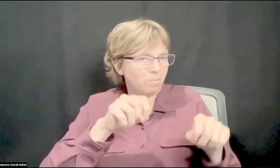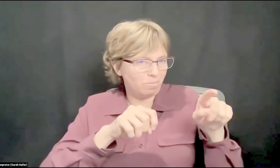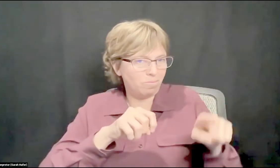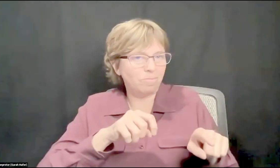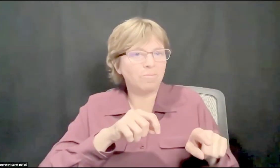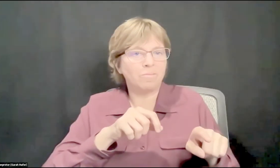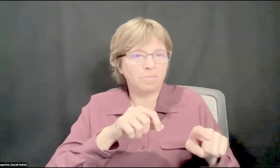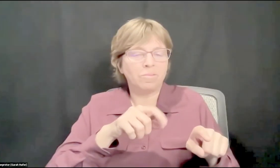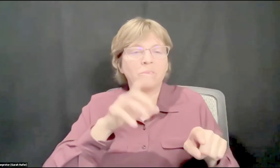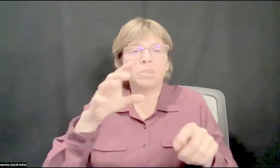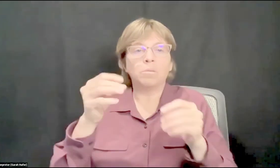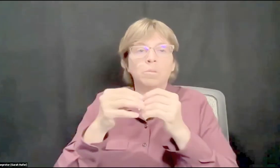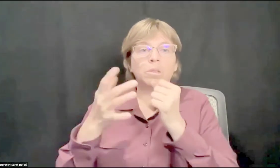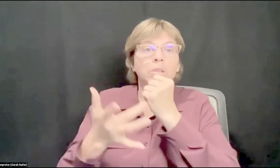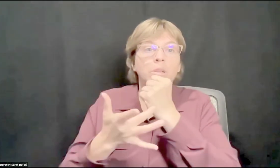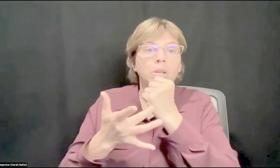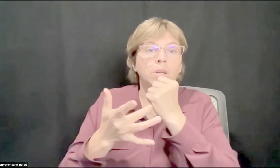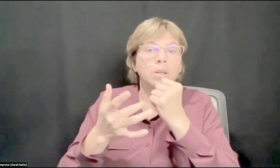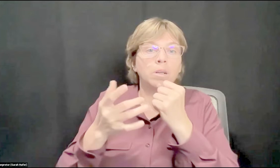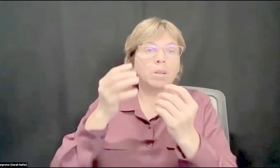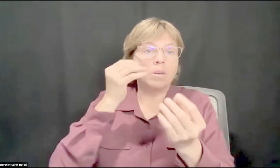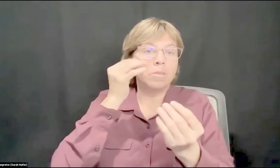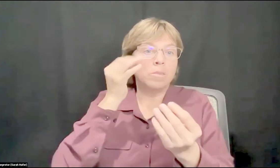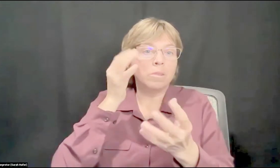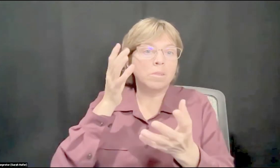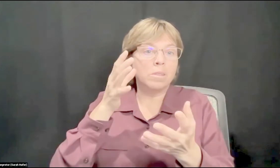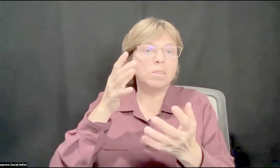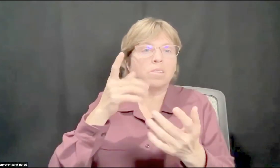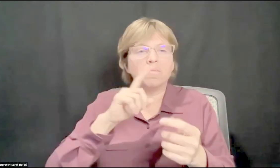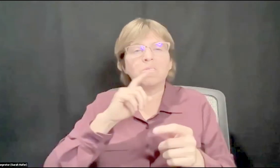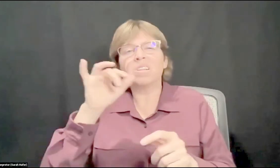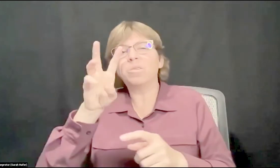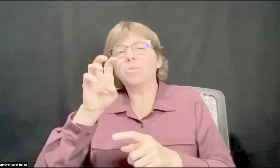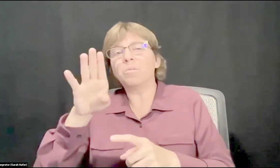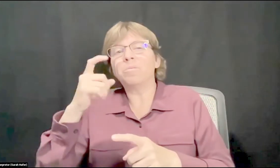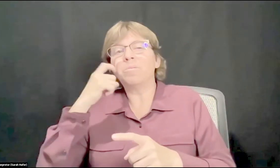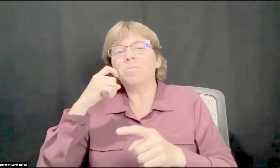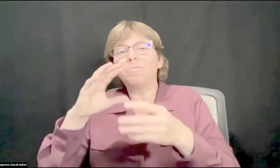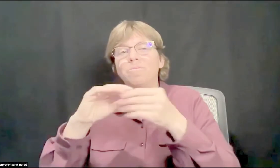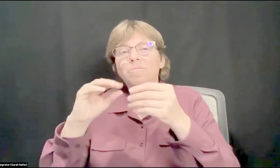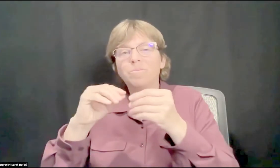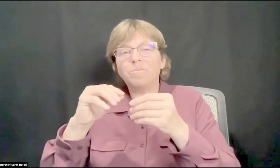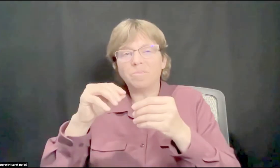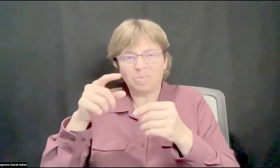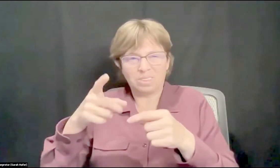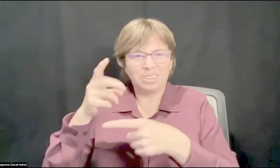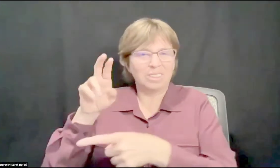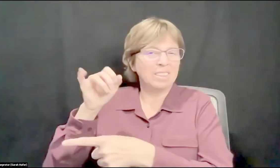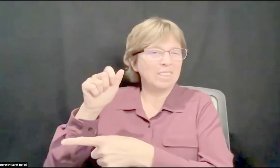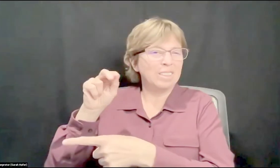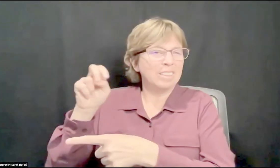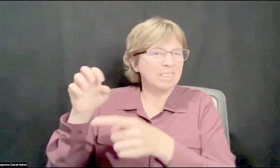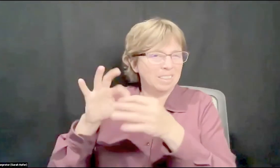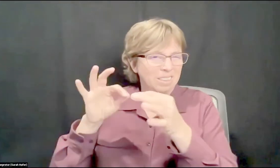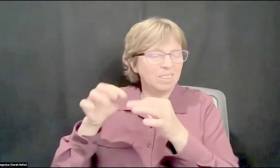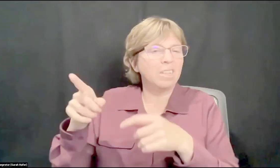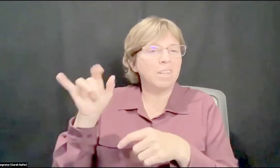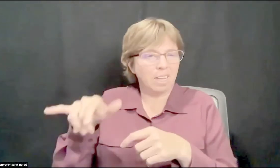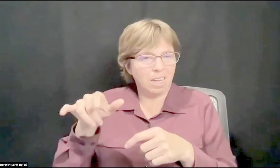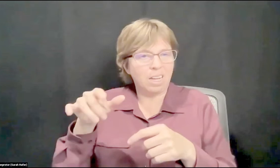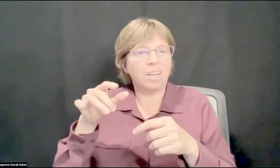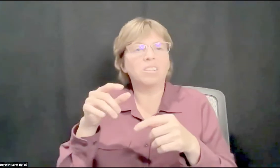website refers to the websites that Dr. Jean mentioned in the Department of Education and the state guidance, Ready Schools, Safe